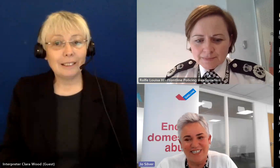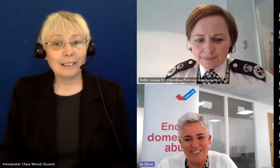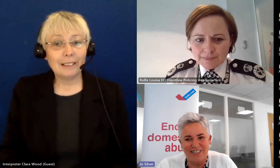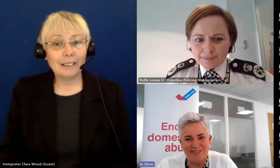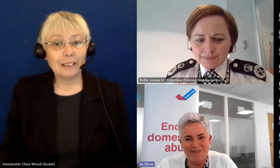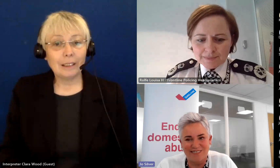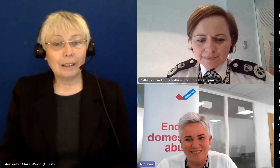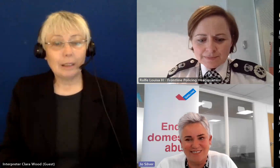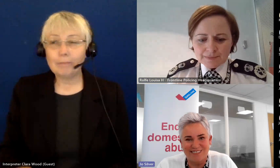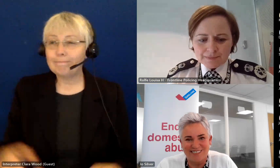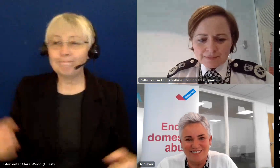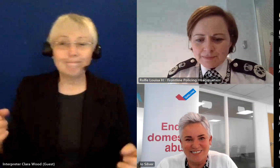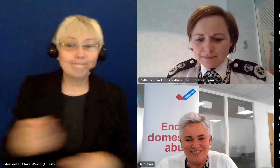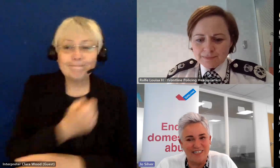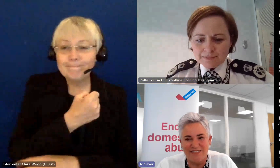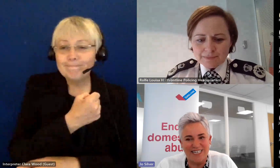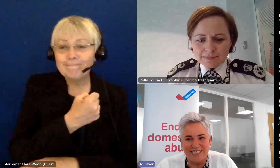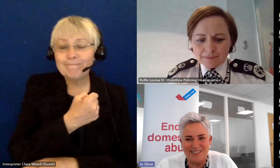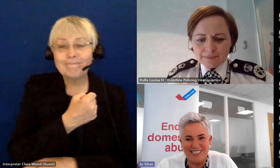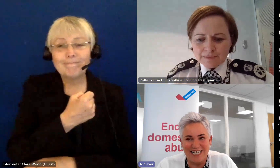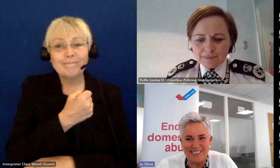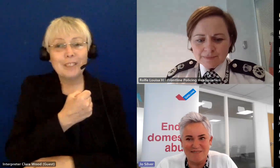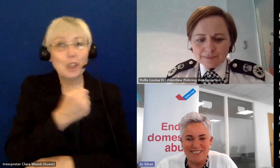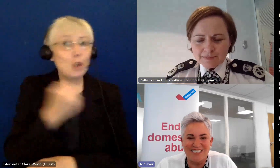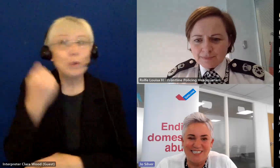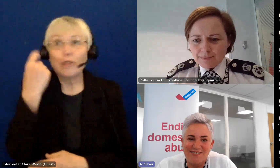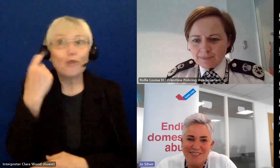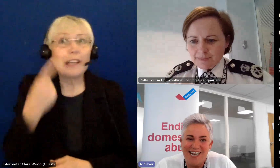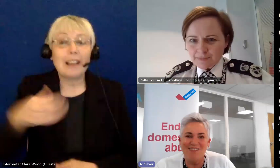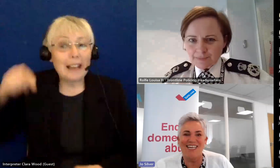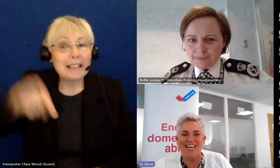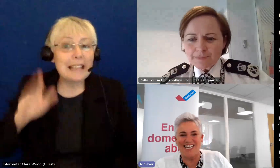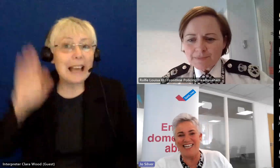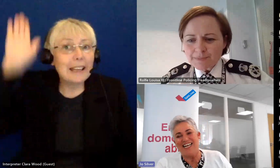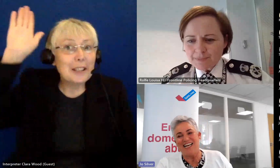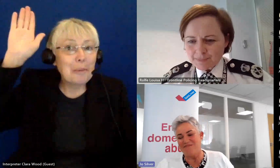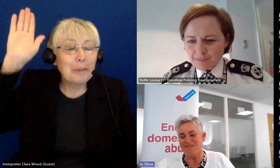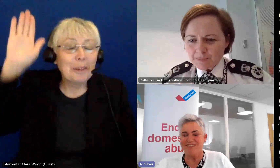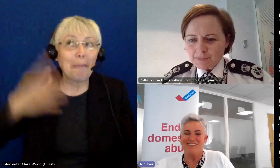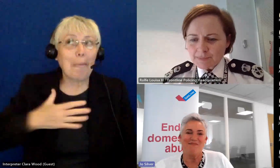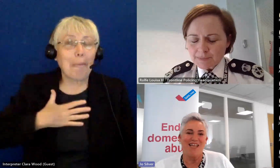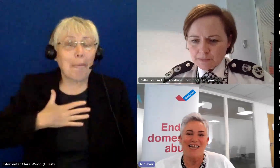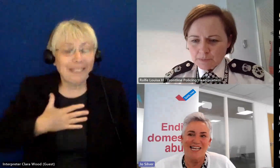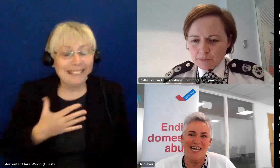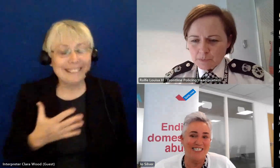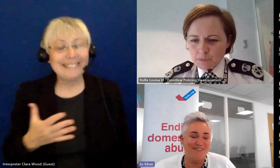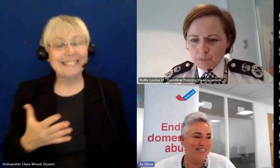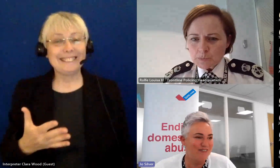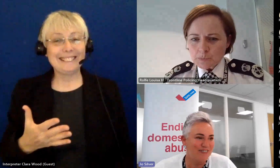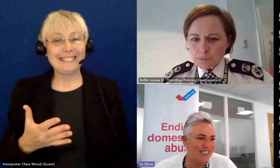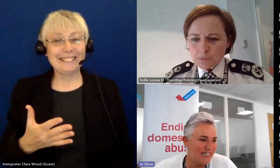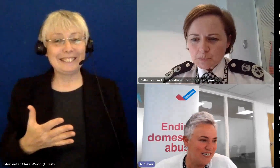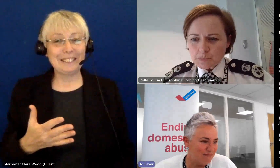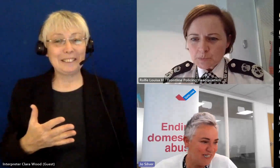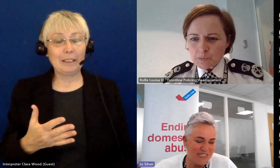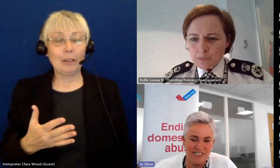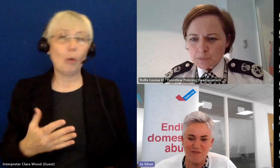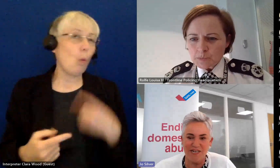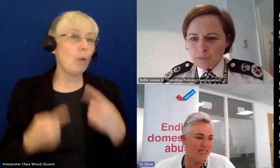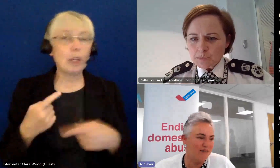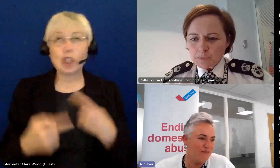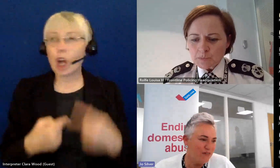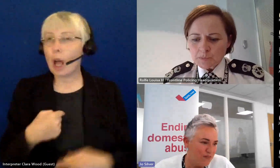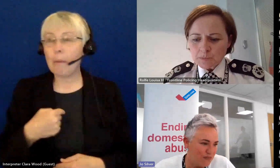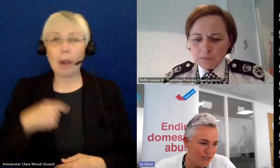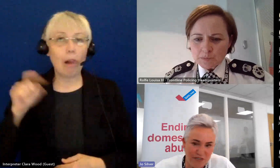Oh, sorry, Joe. You didn't realise you had your hand up, did you? Okay. I do that all the time.